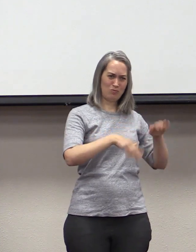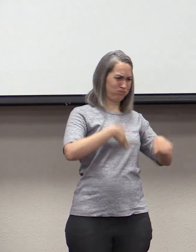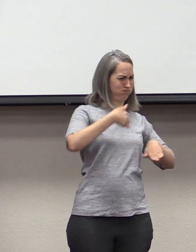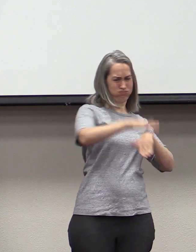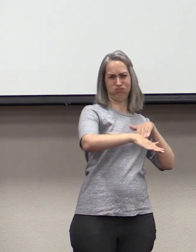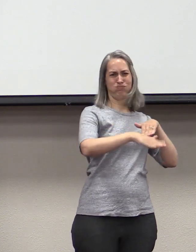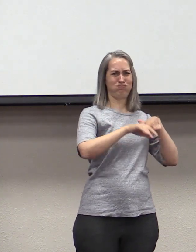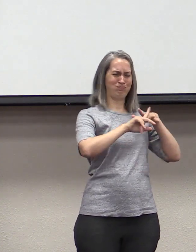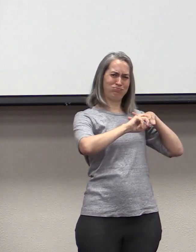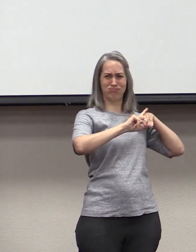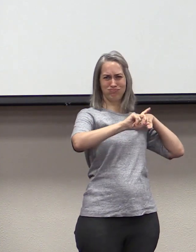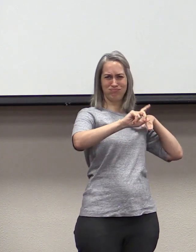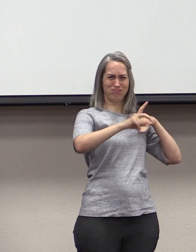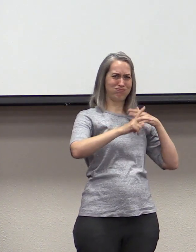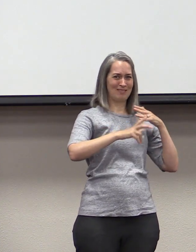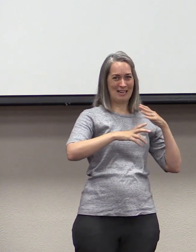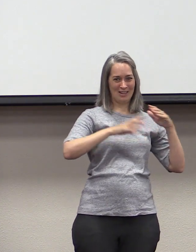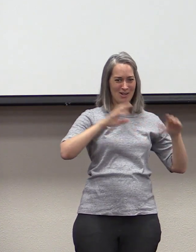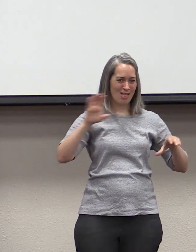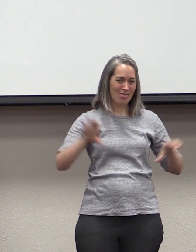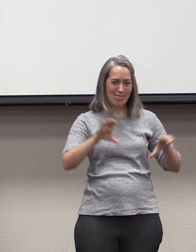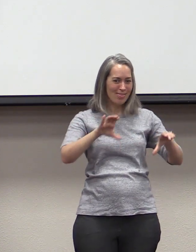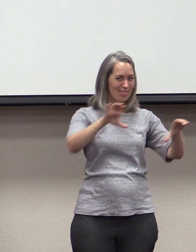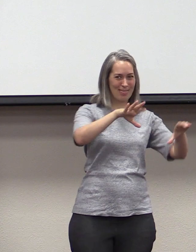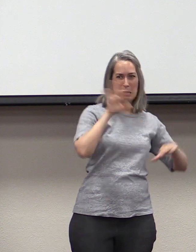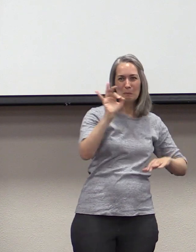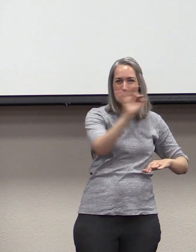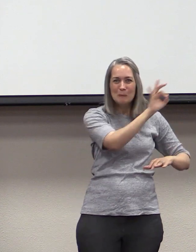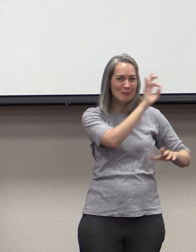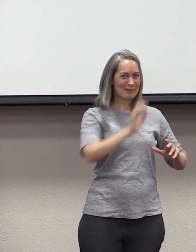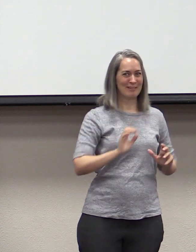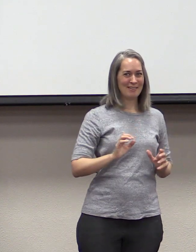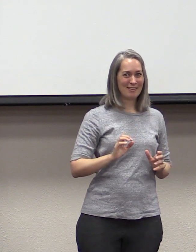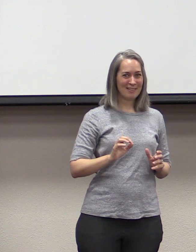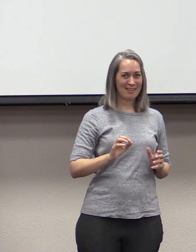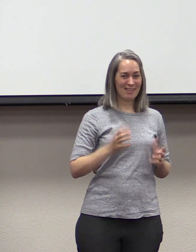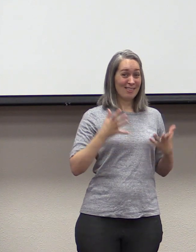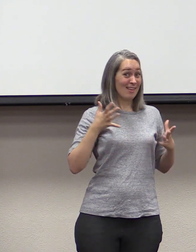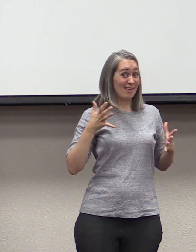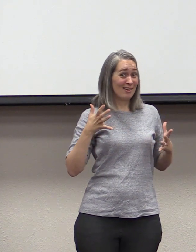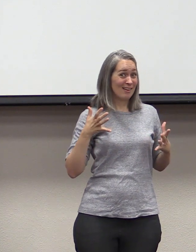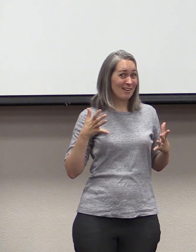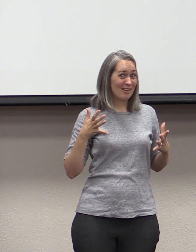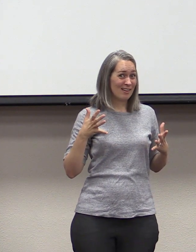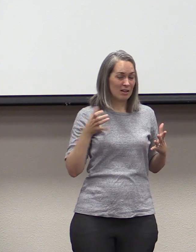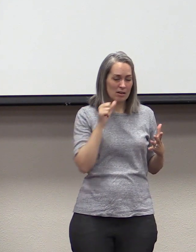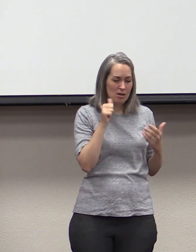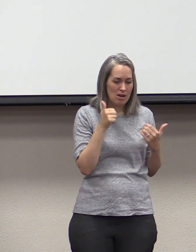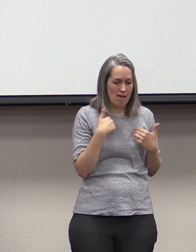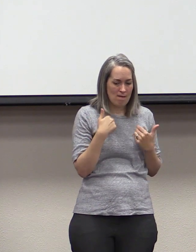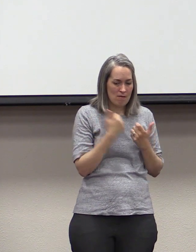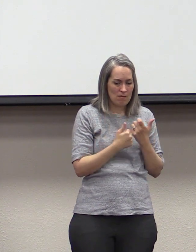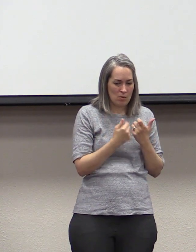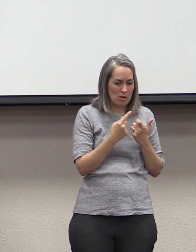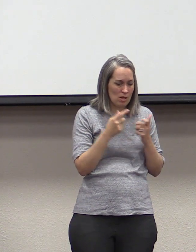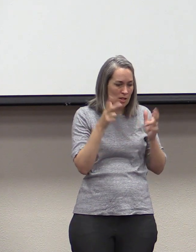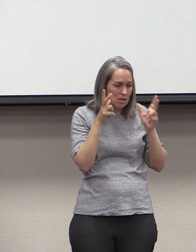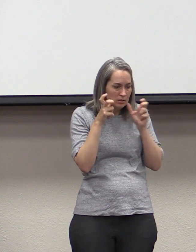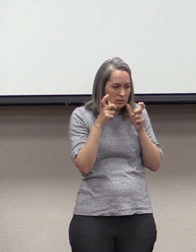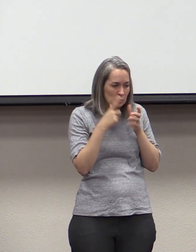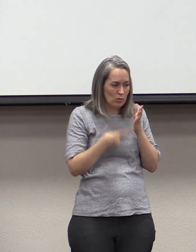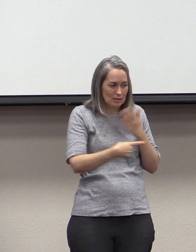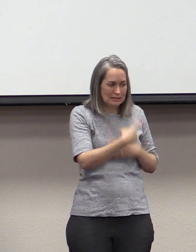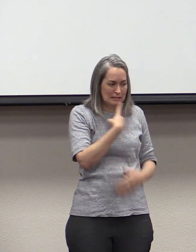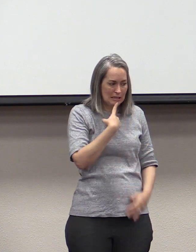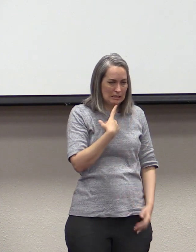ground running and go out there and start preaching and then not have everyone listen to what he